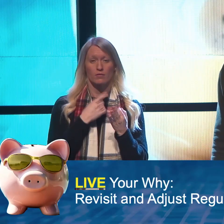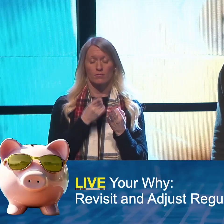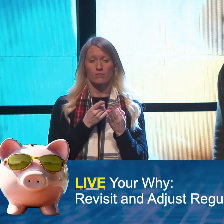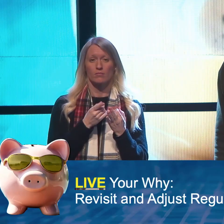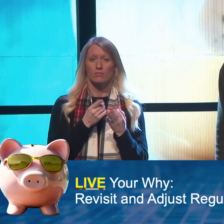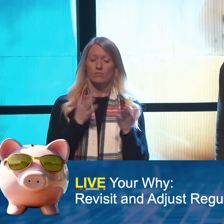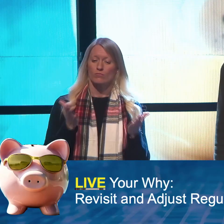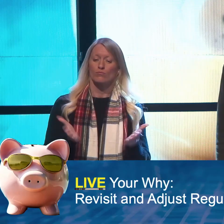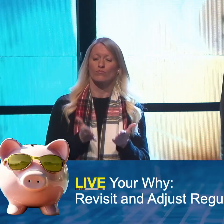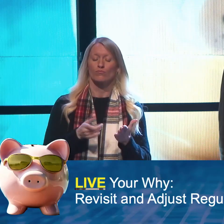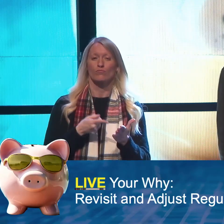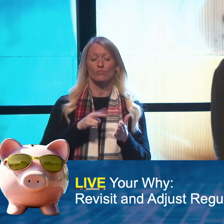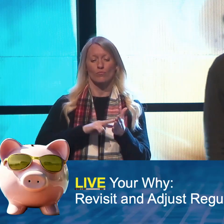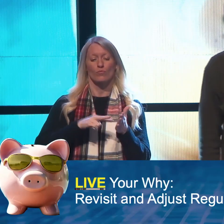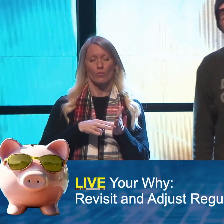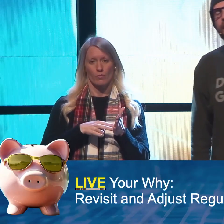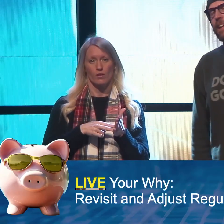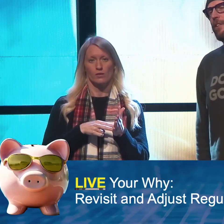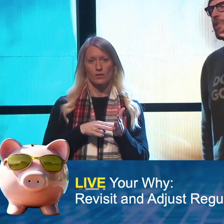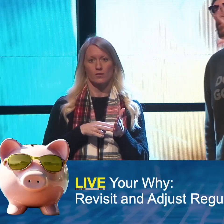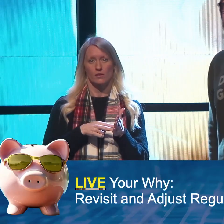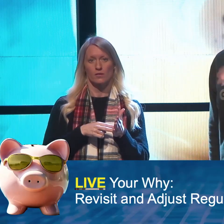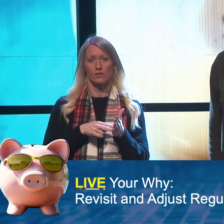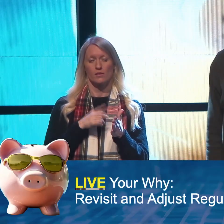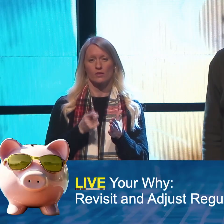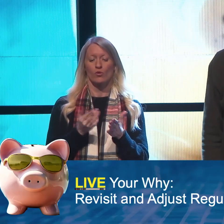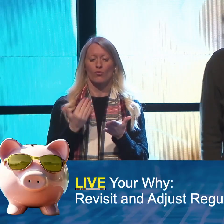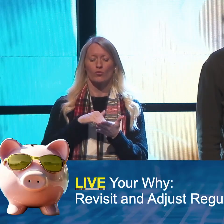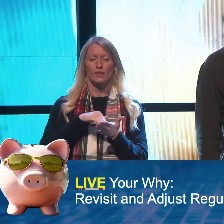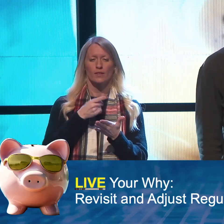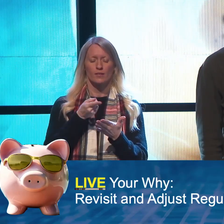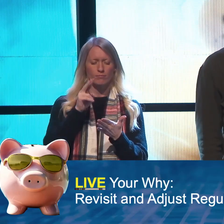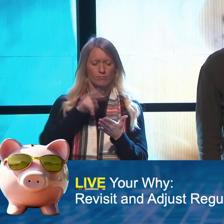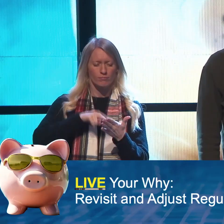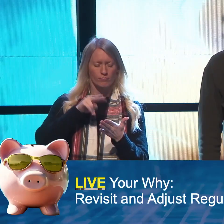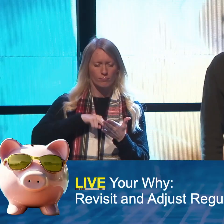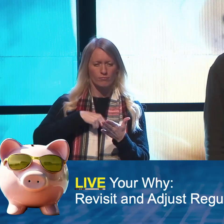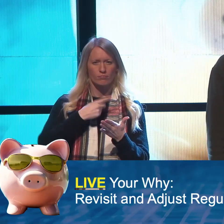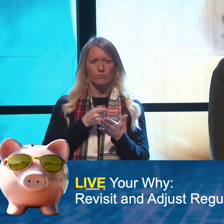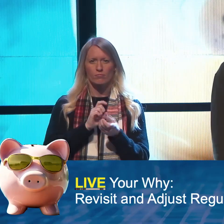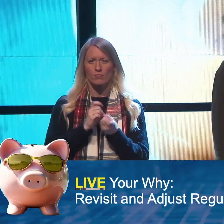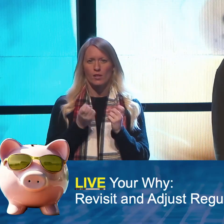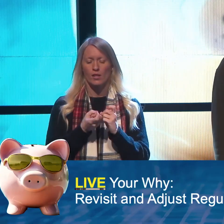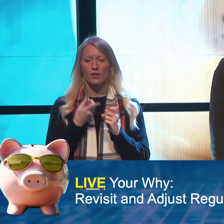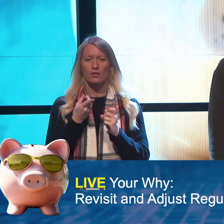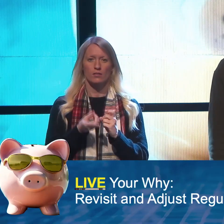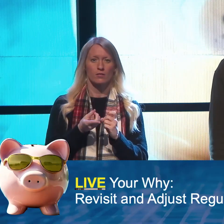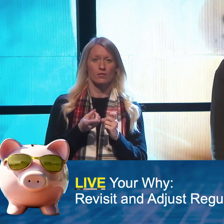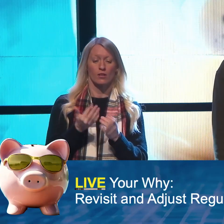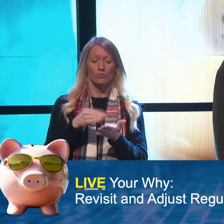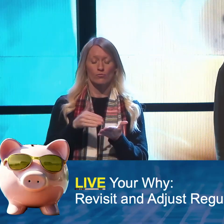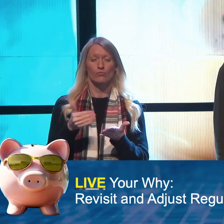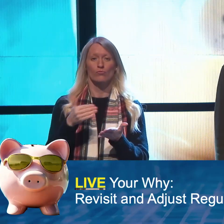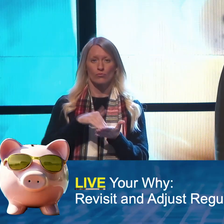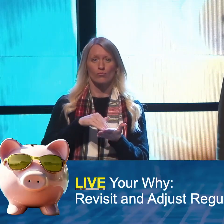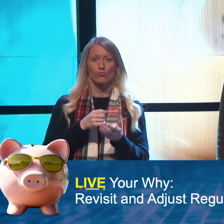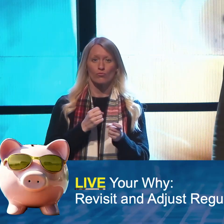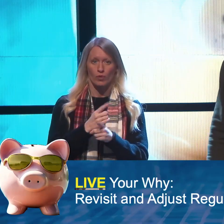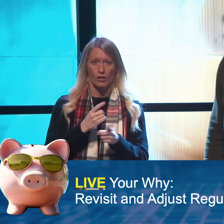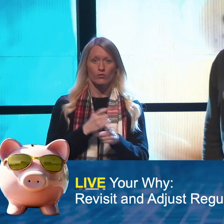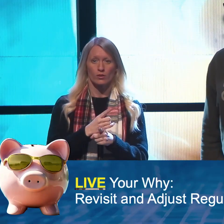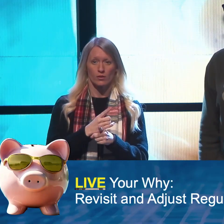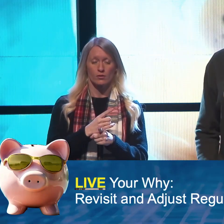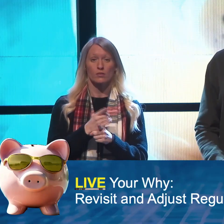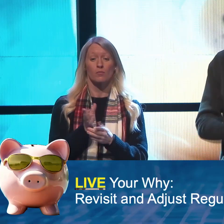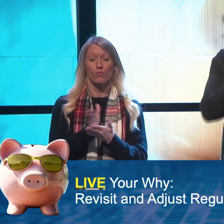bring purpose and meaning? Okay, so revisit it regularly. So I bring up that point because part of that book and the wisdom that